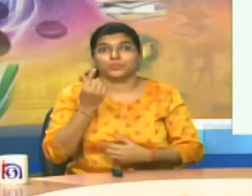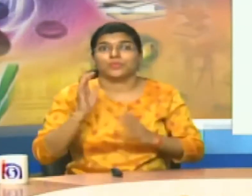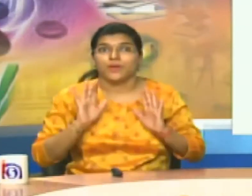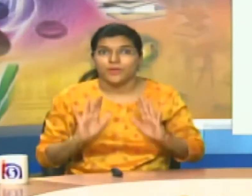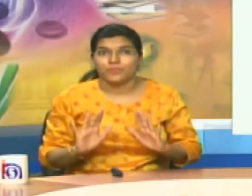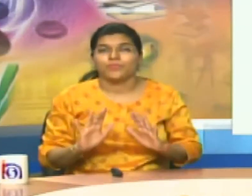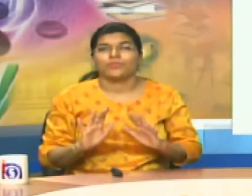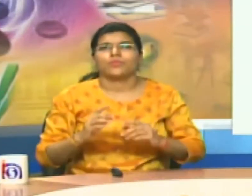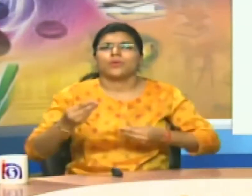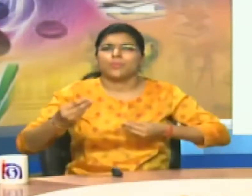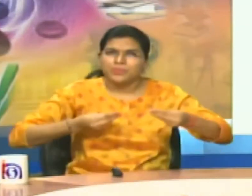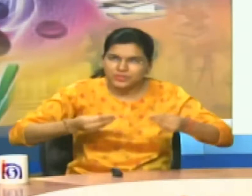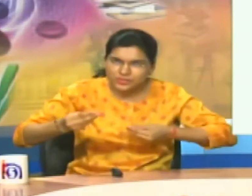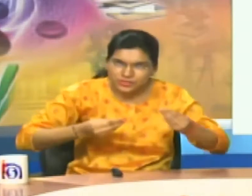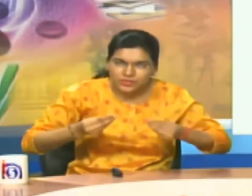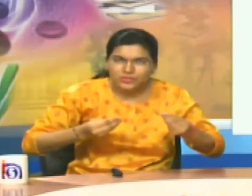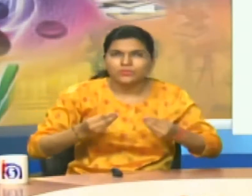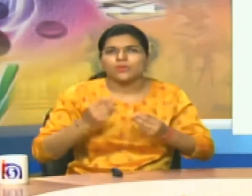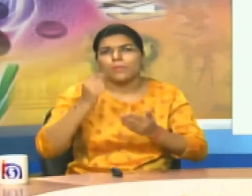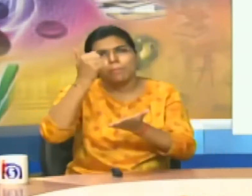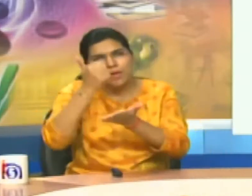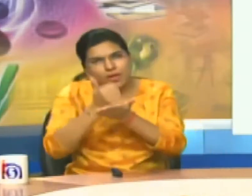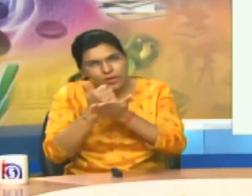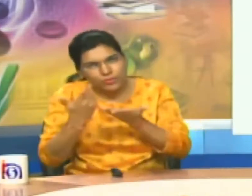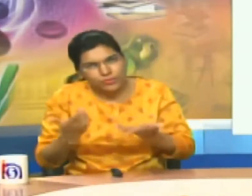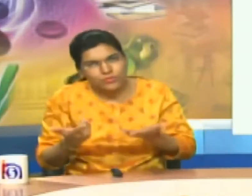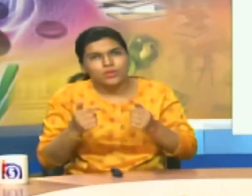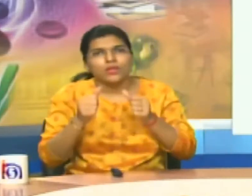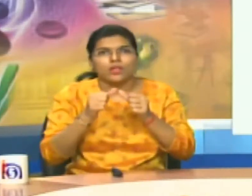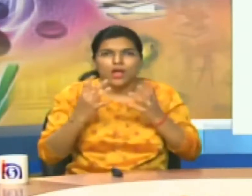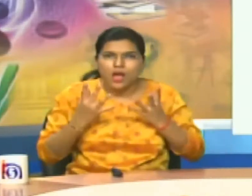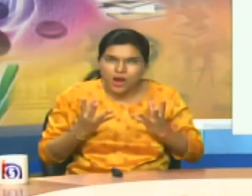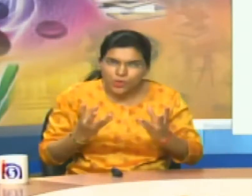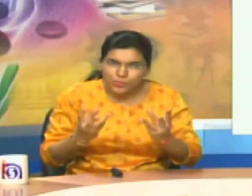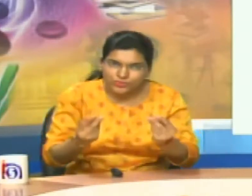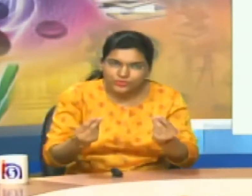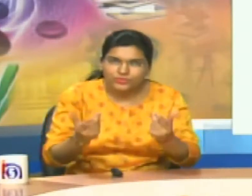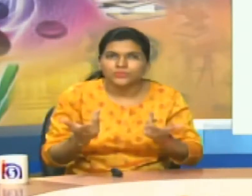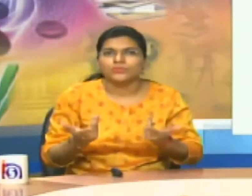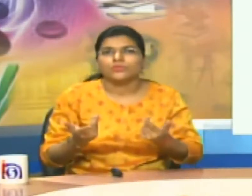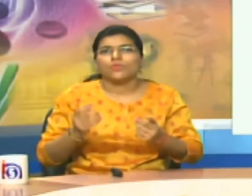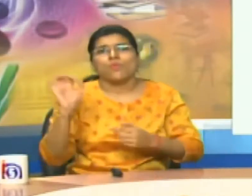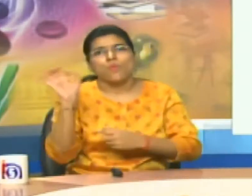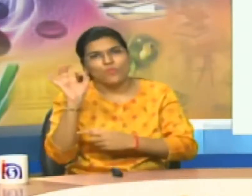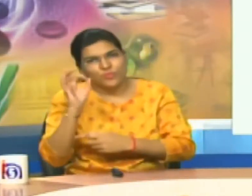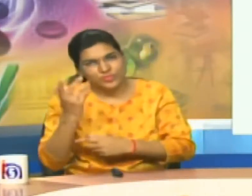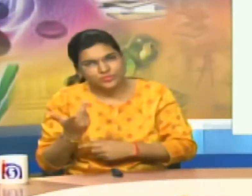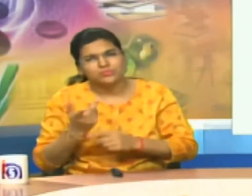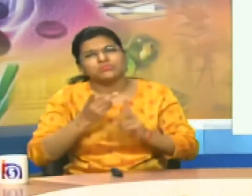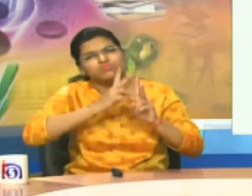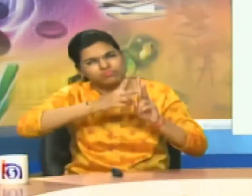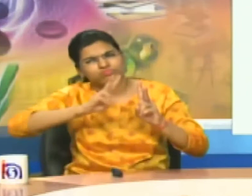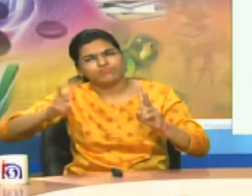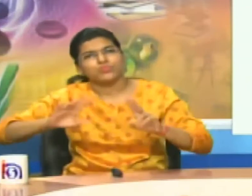easily. So, there are various work, and this is really useful, and we all should know this is also related with